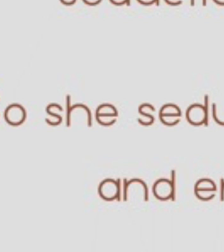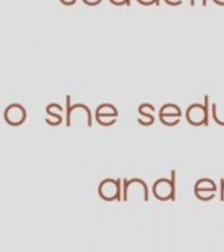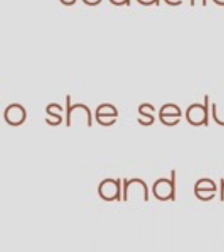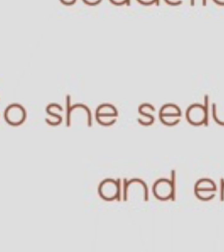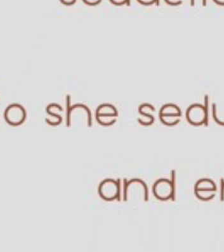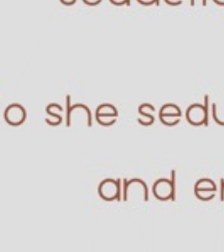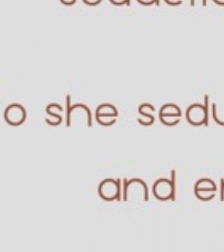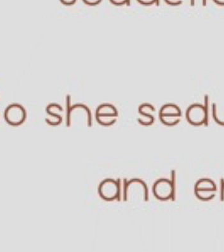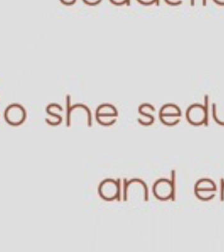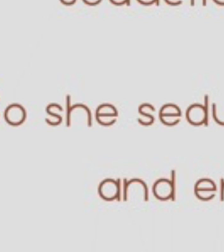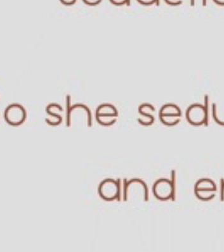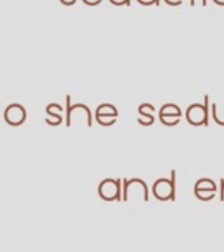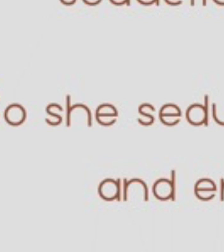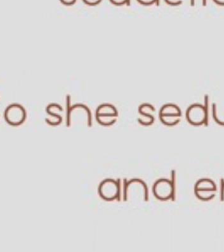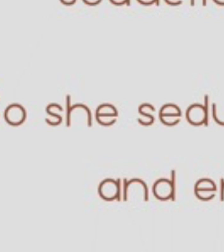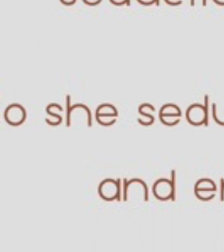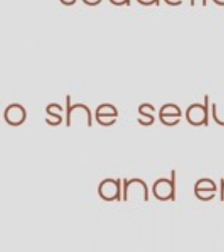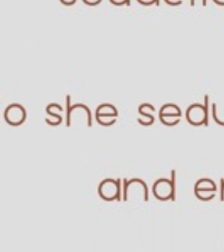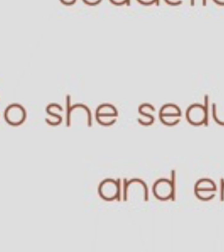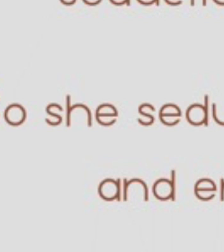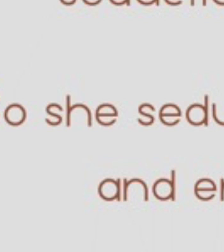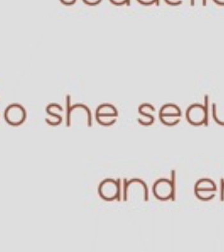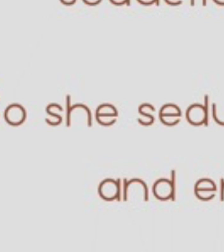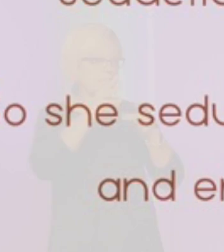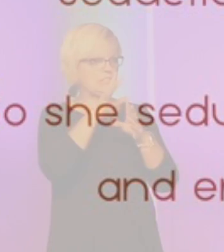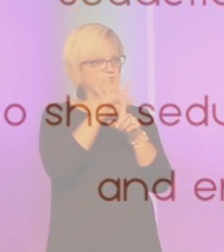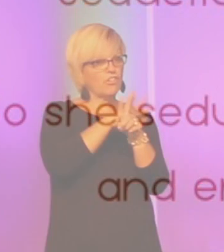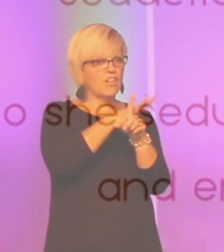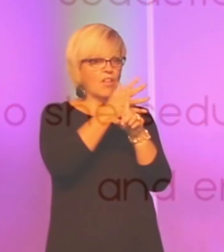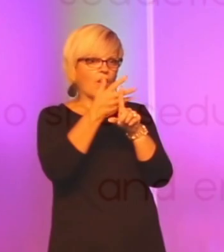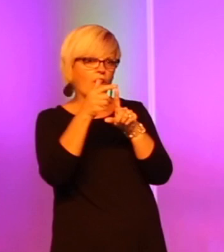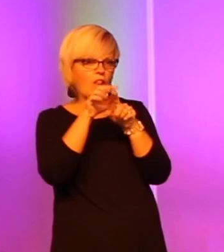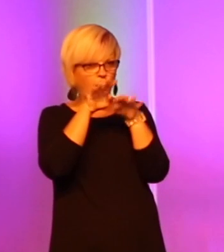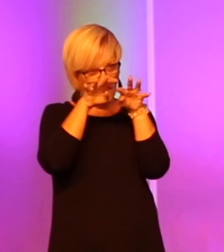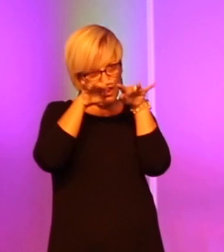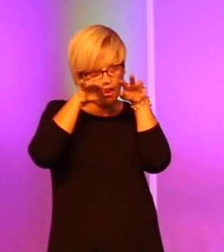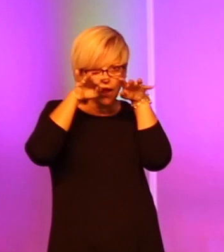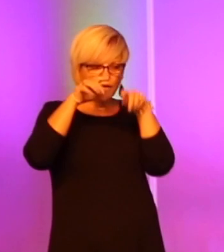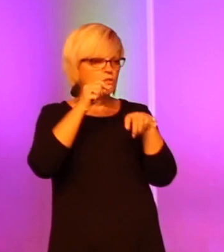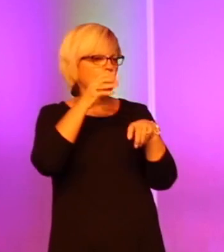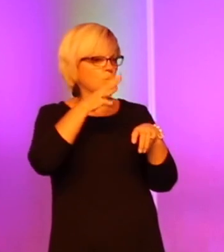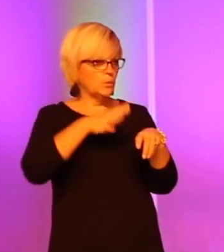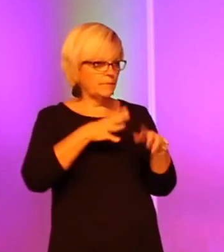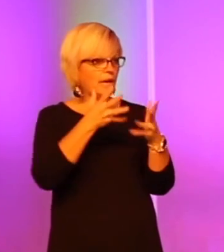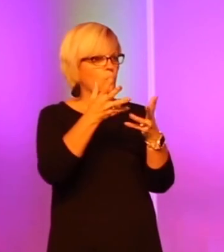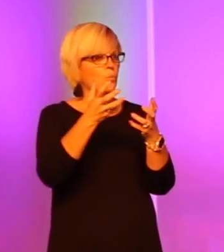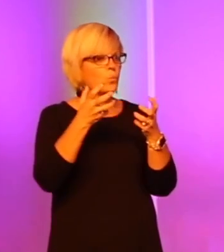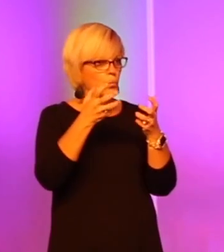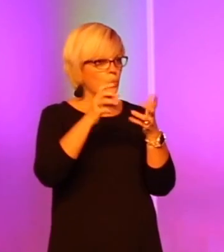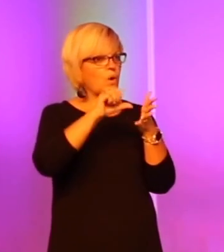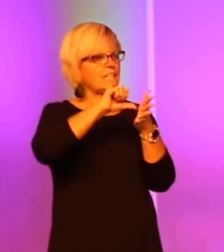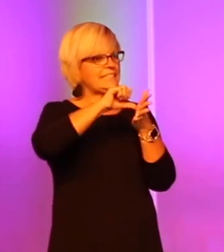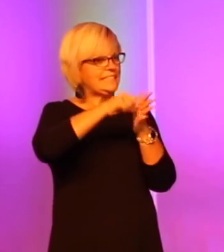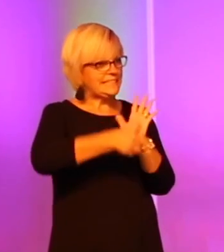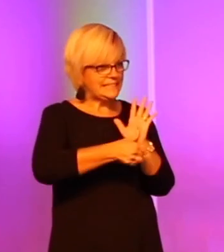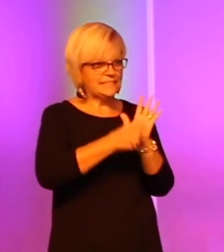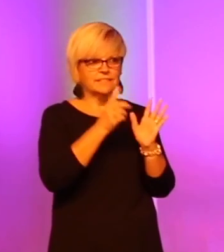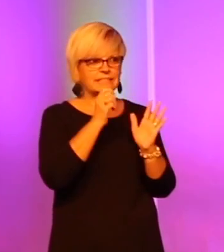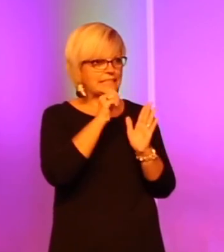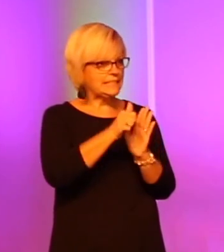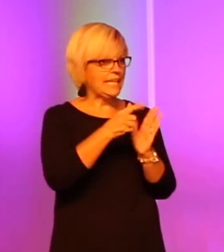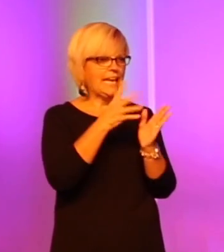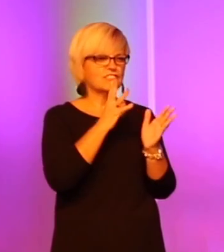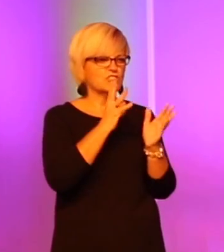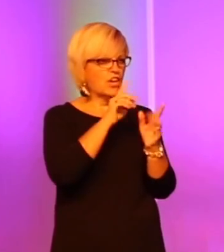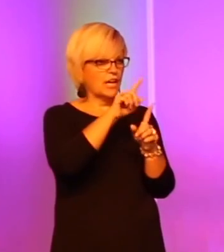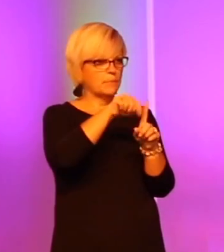her pretty speech and enticed him with her flattery." The woman, again, I want to stress, we're not talking about just a